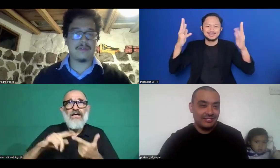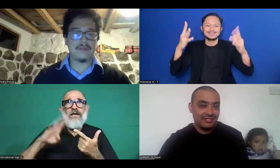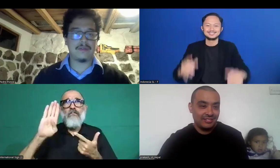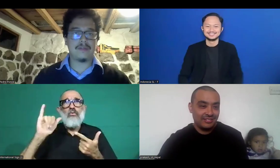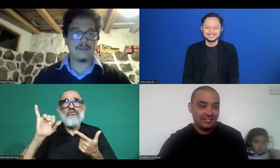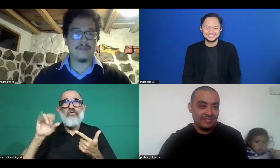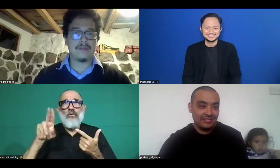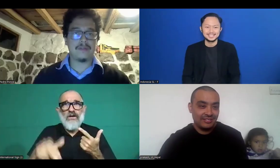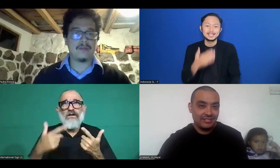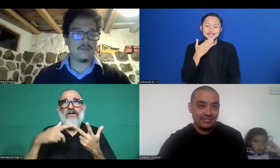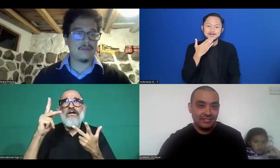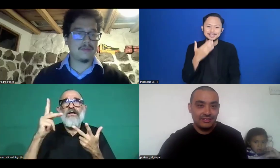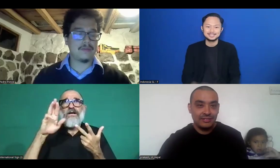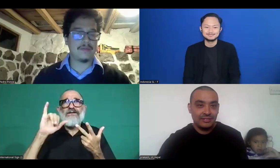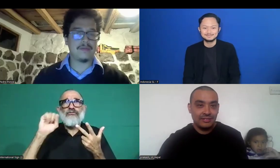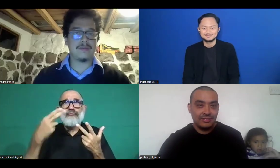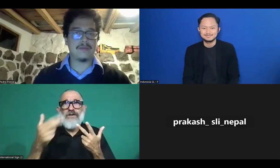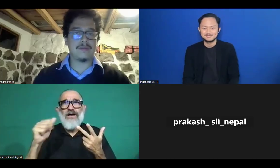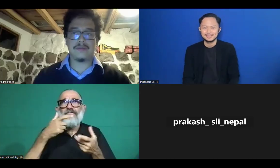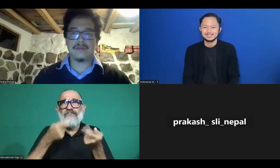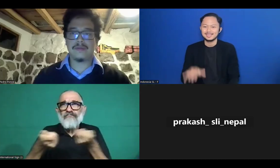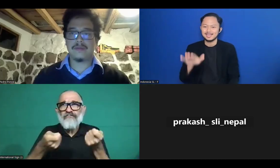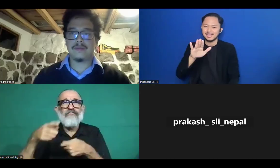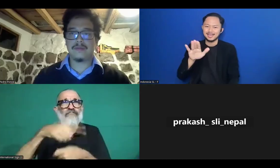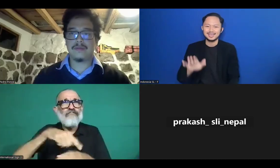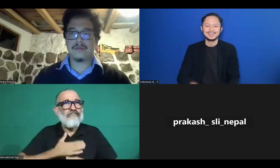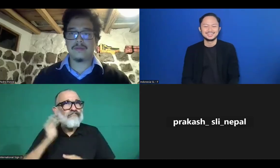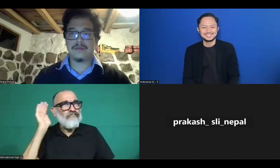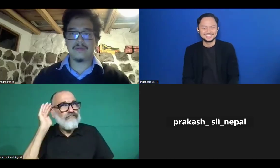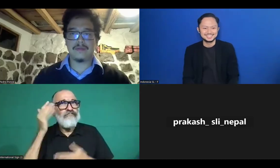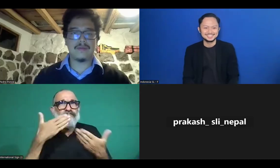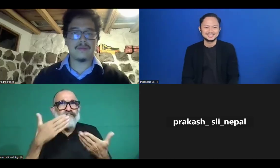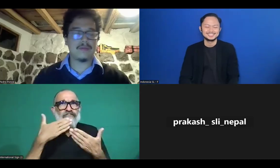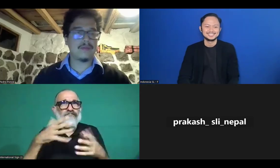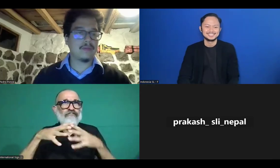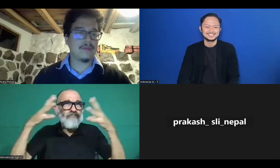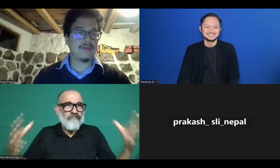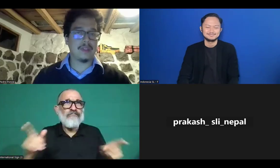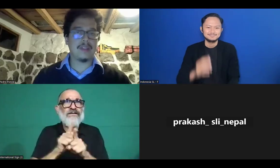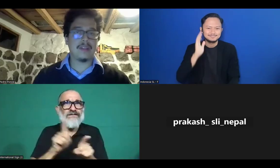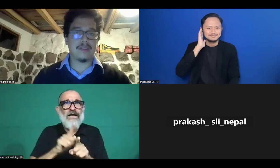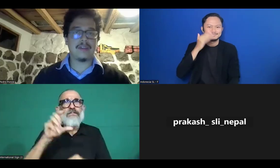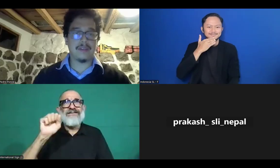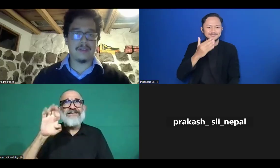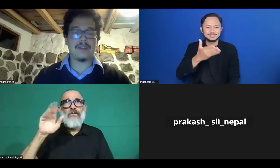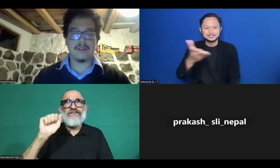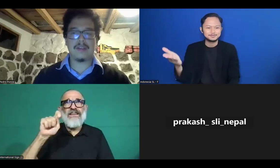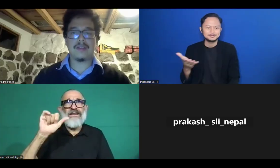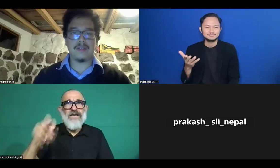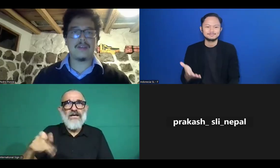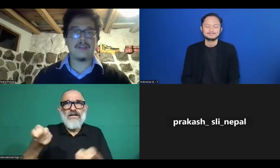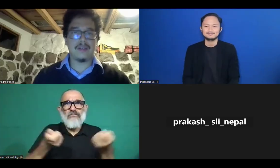Thank you so much, Pedro. Welcome. Thank you so much. Thank you. Thank you so Thank much, you.